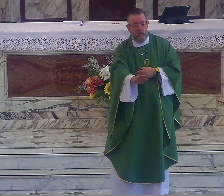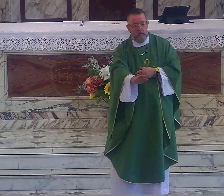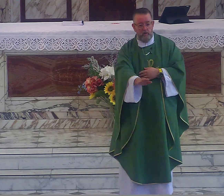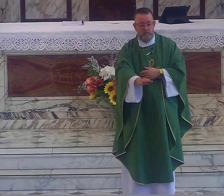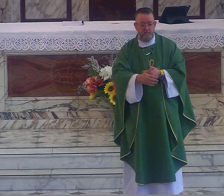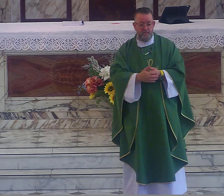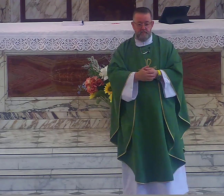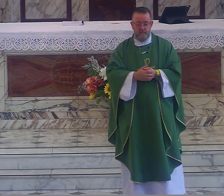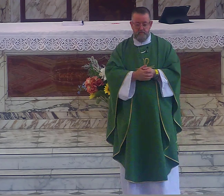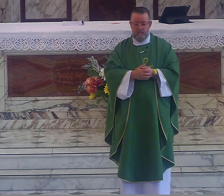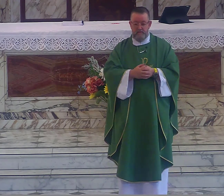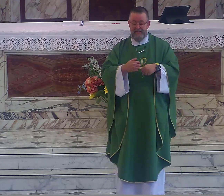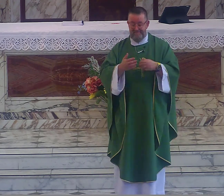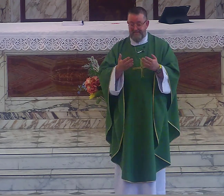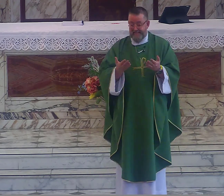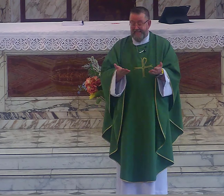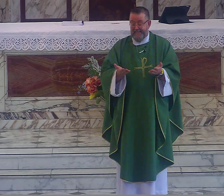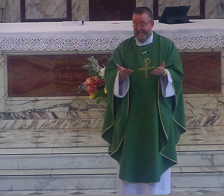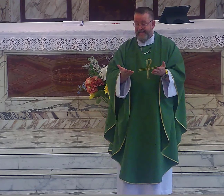Children